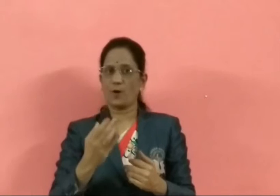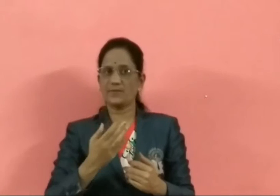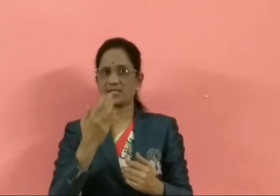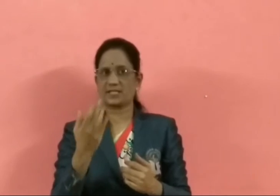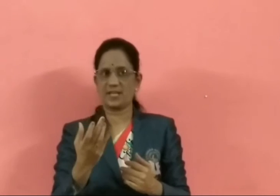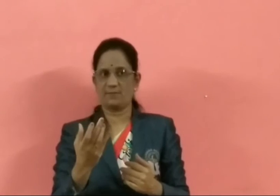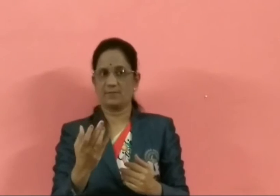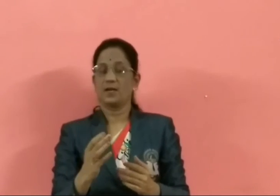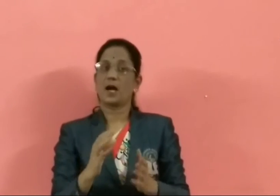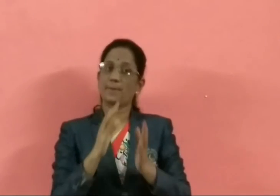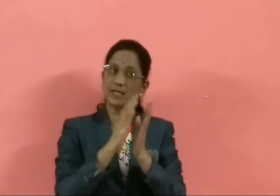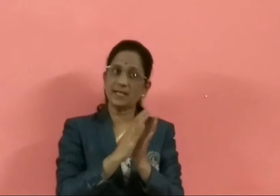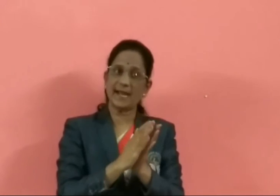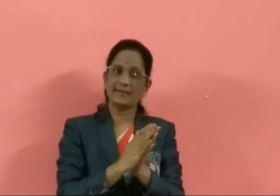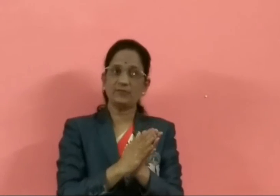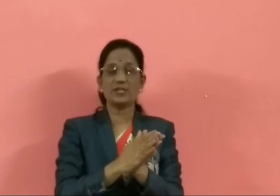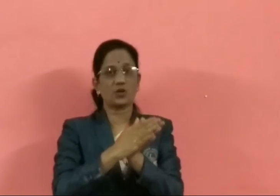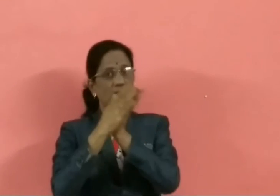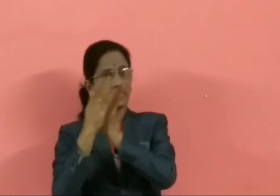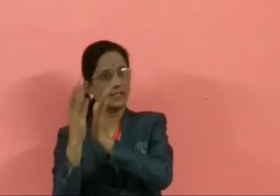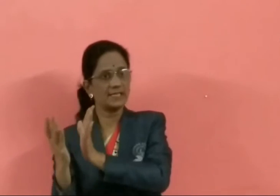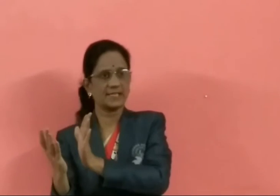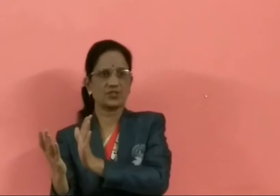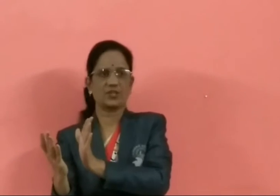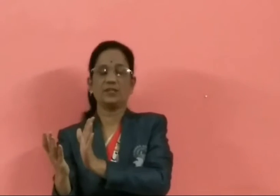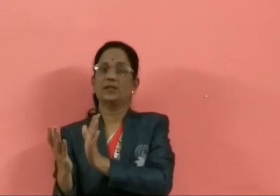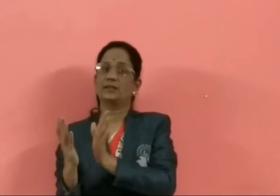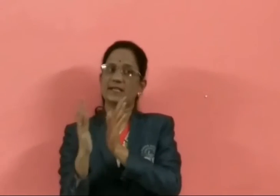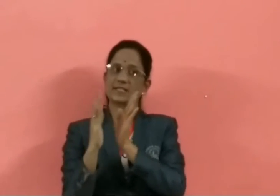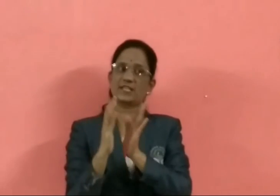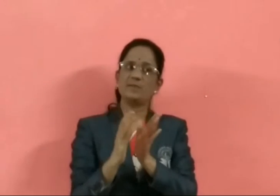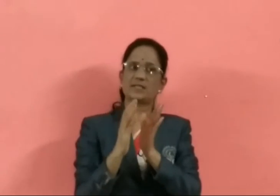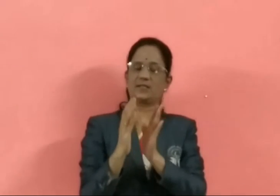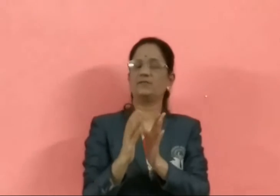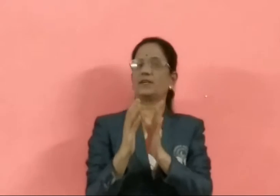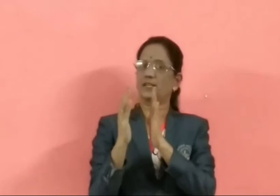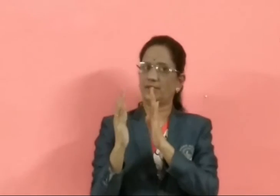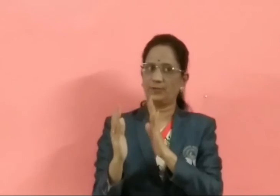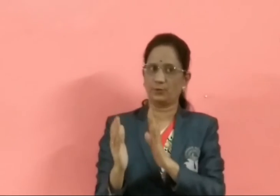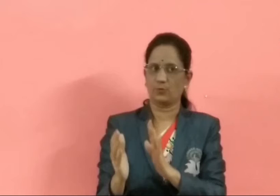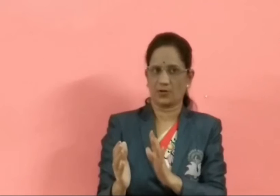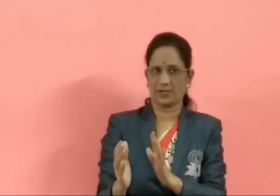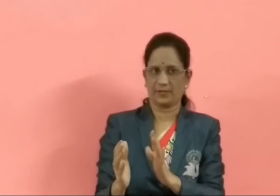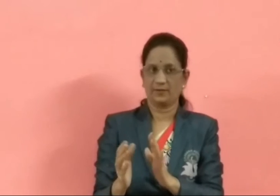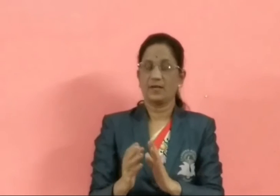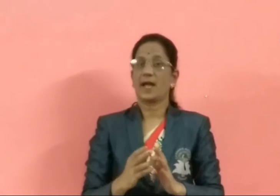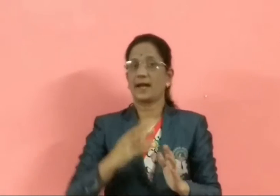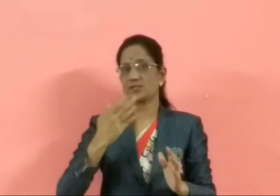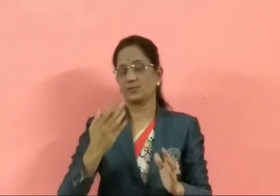the steam. After that, which on condensation, that steam is converted into water. And